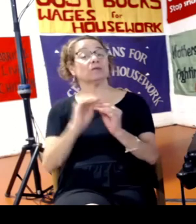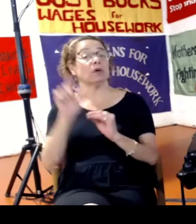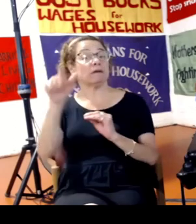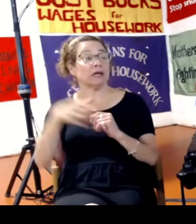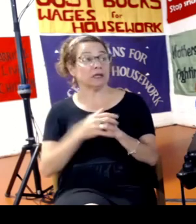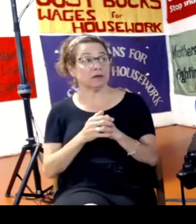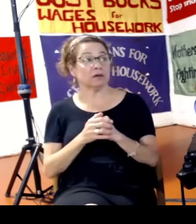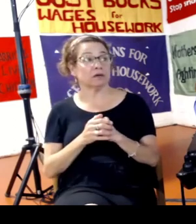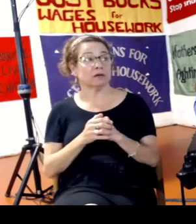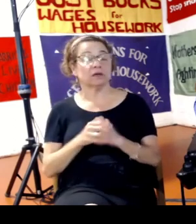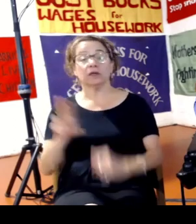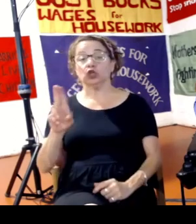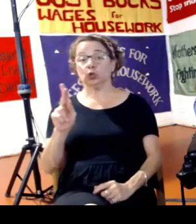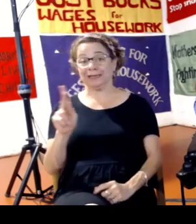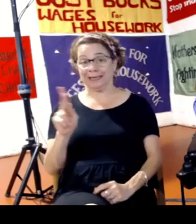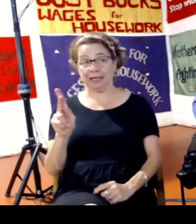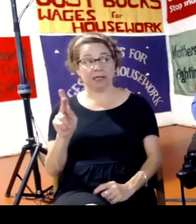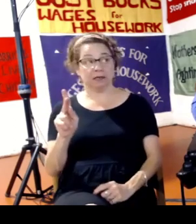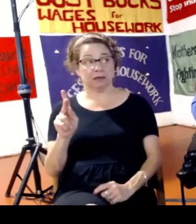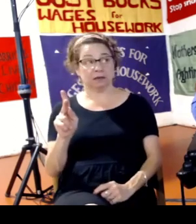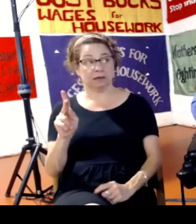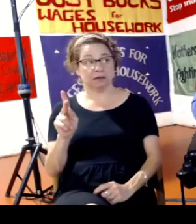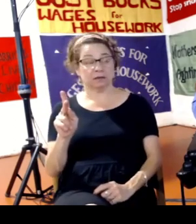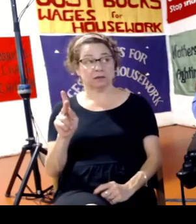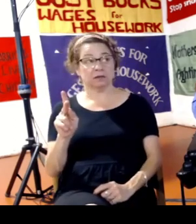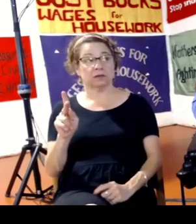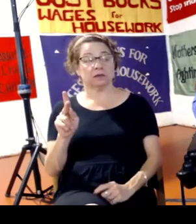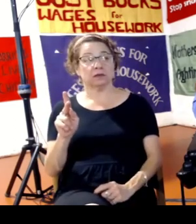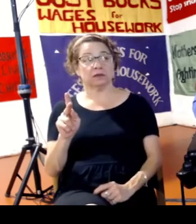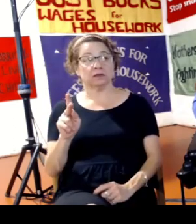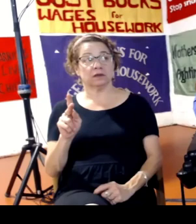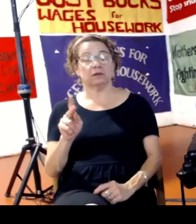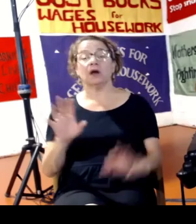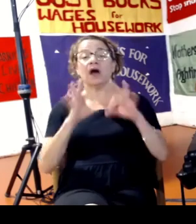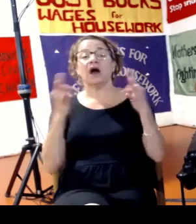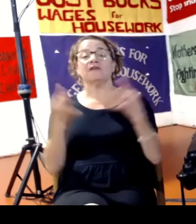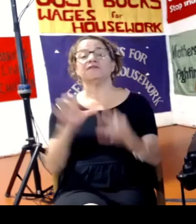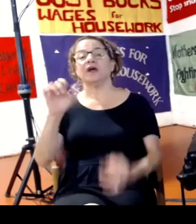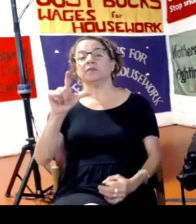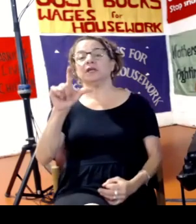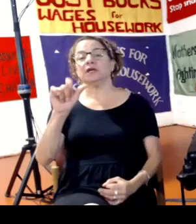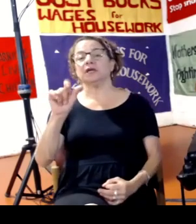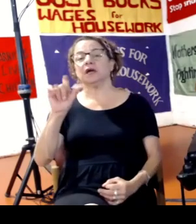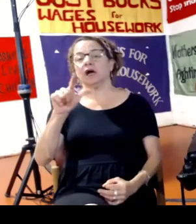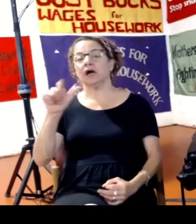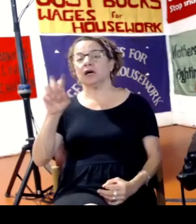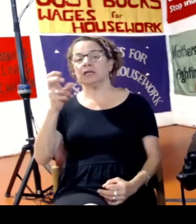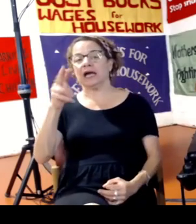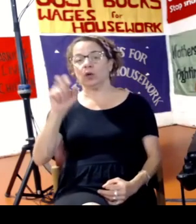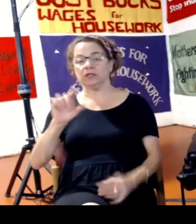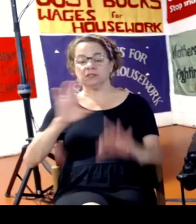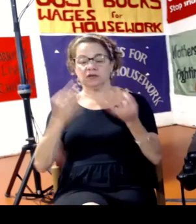in England, in the UK, there was the family allowance. The family allowance that Eleanor Rathbone,